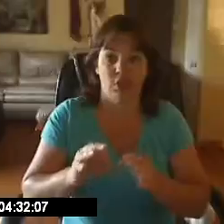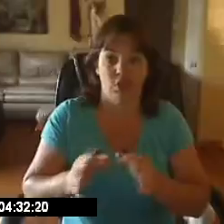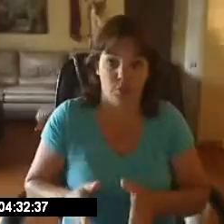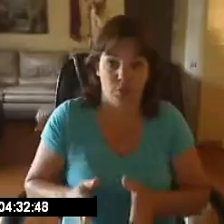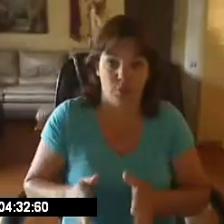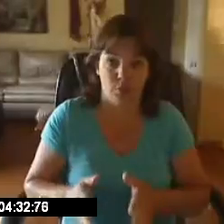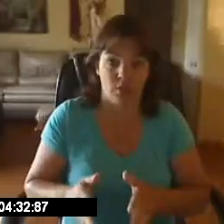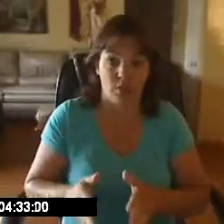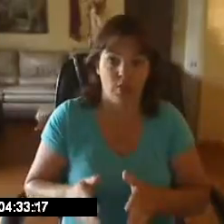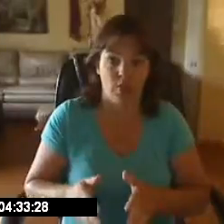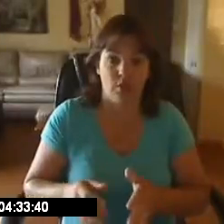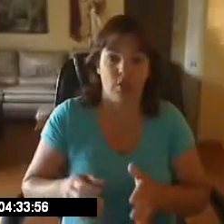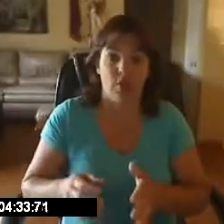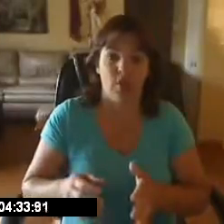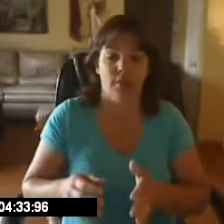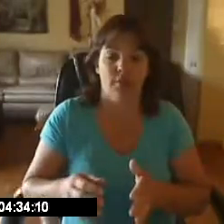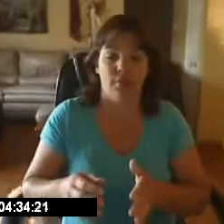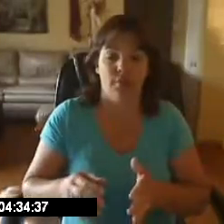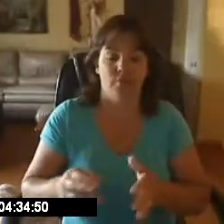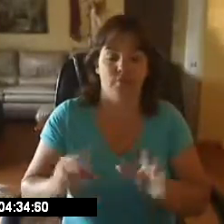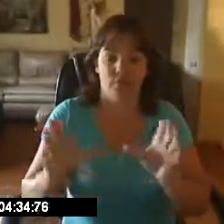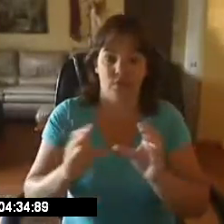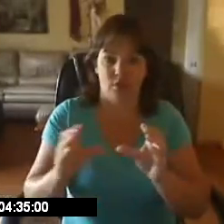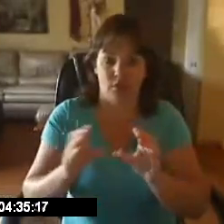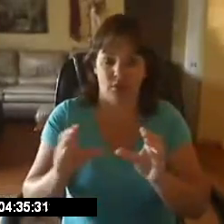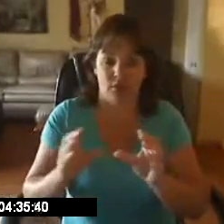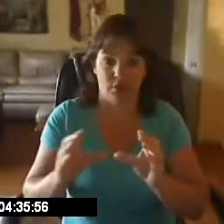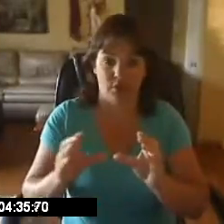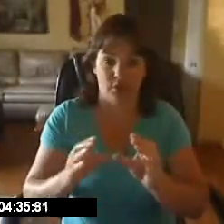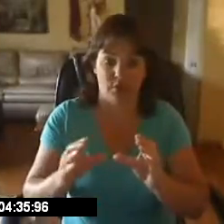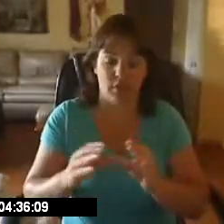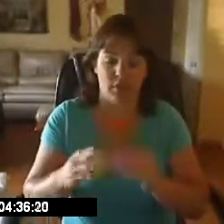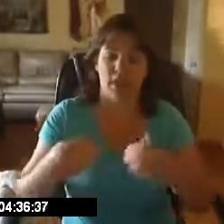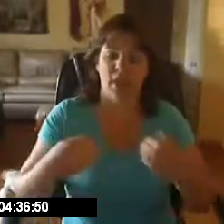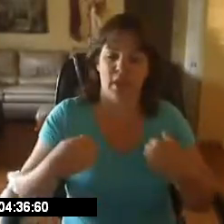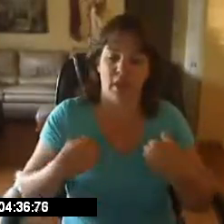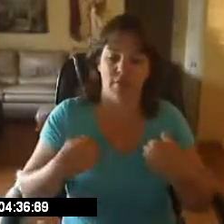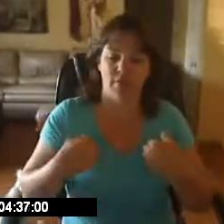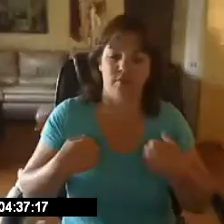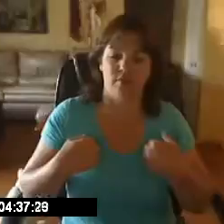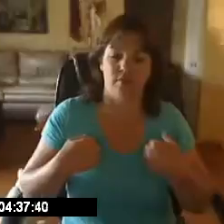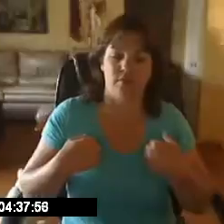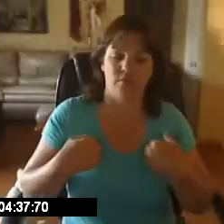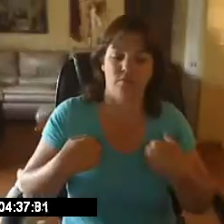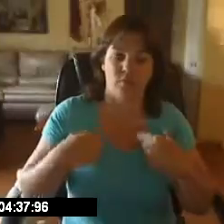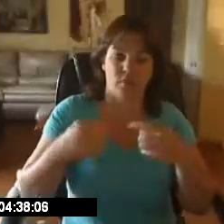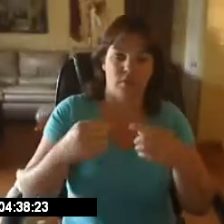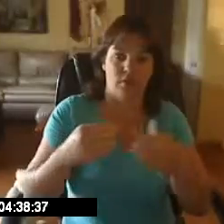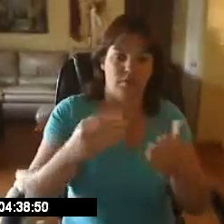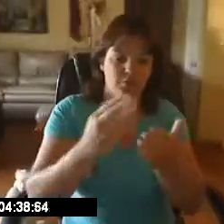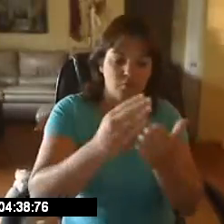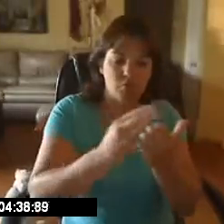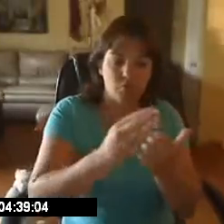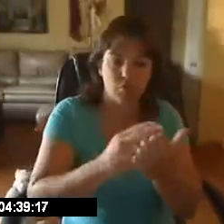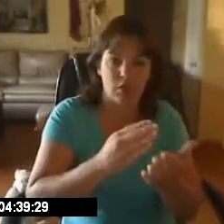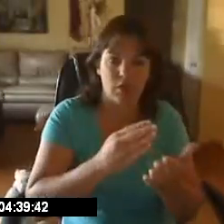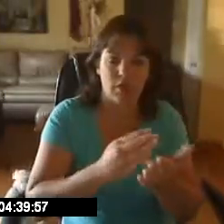There are links on RID's webpage to find out the details of everything that I'm going to be talking about. So I expect that you will